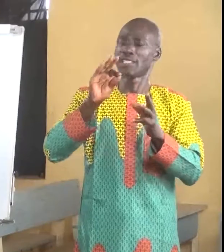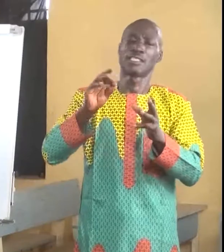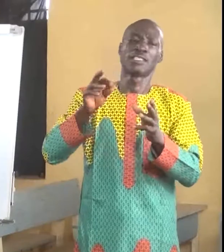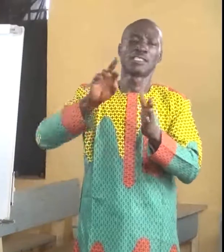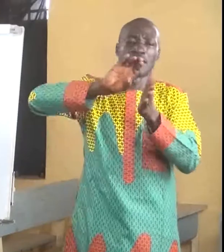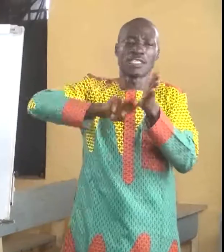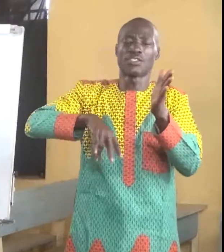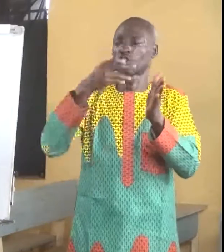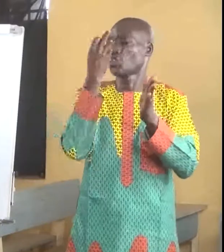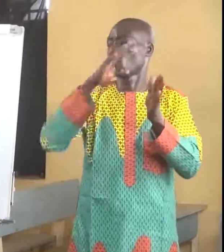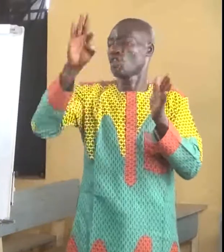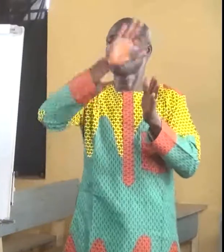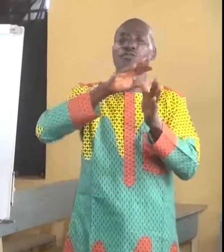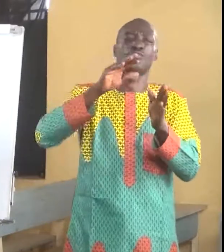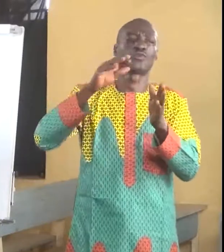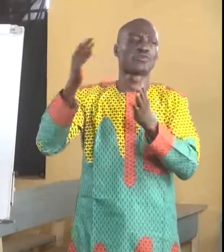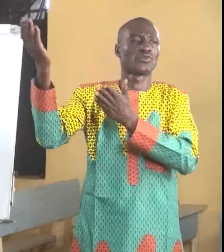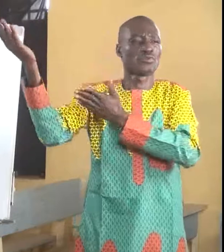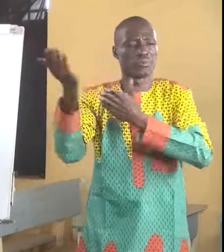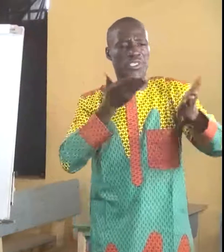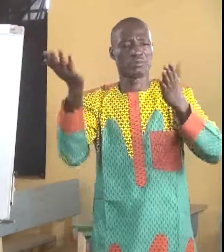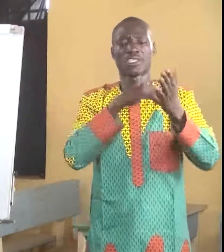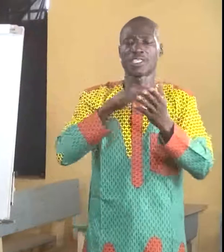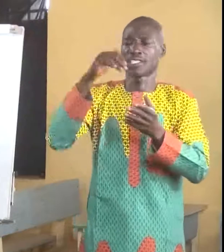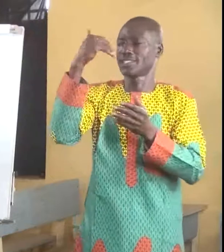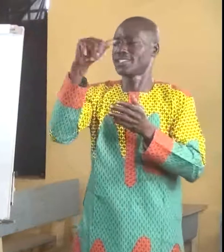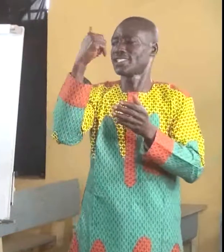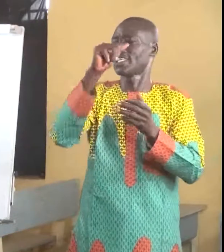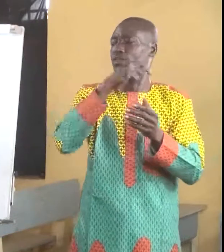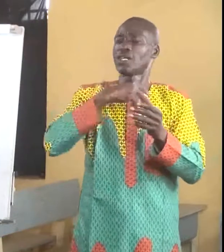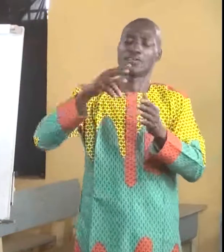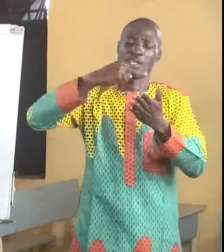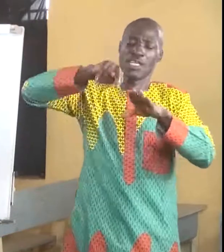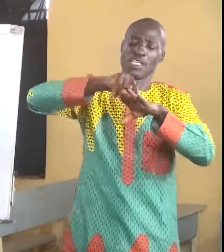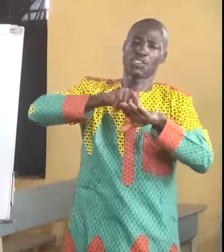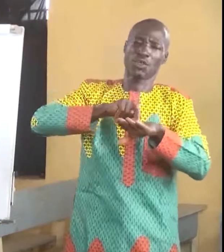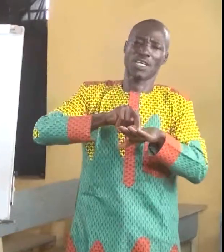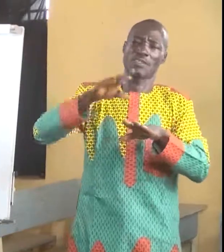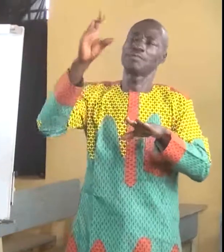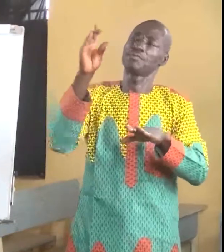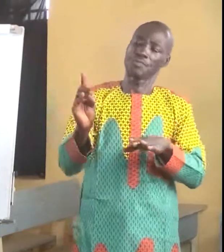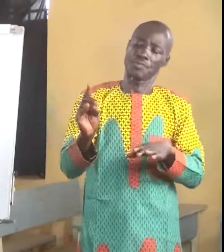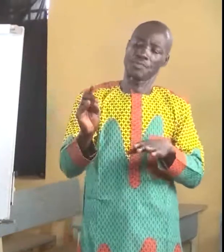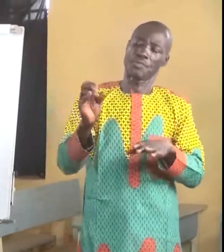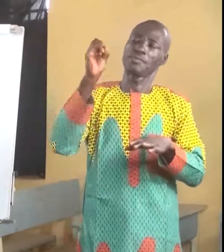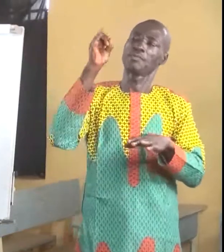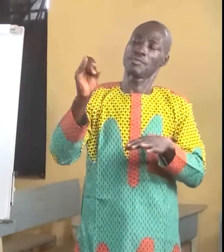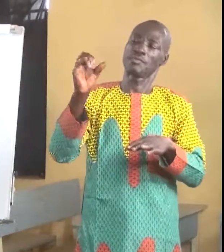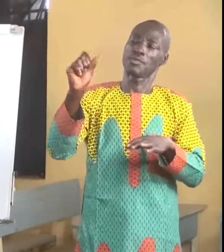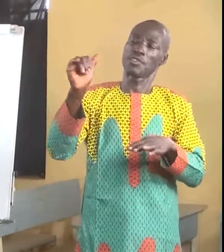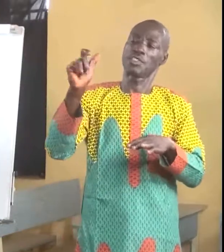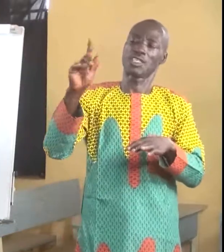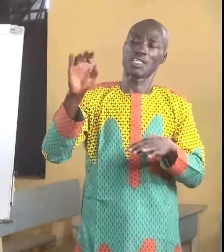disaster. I have told you this, listed all this for you. In my usual way, when you see all this in